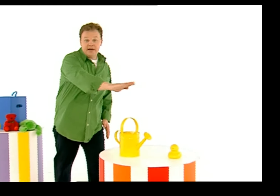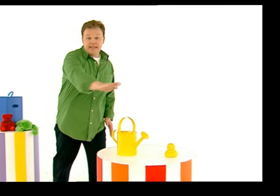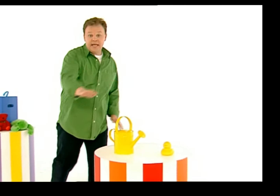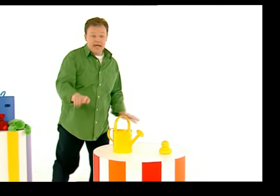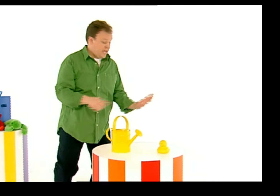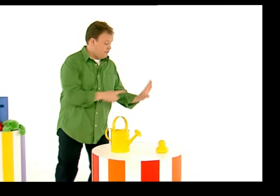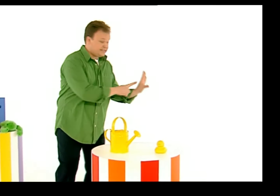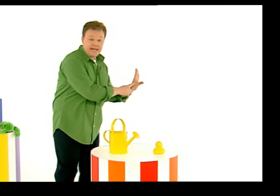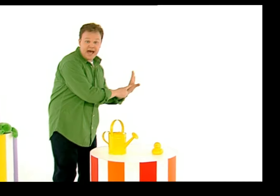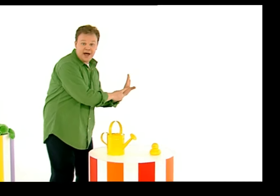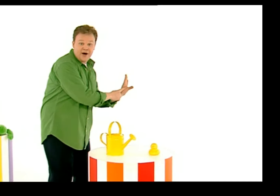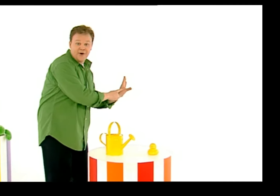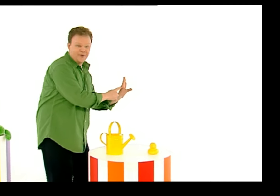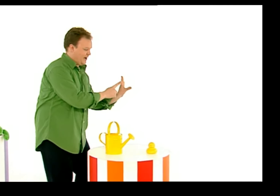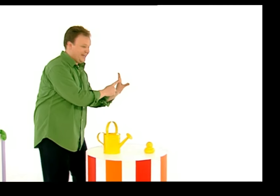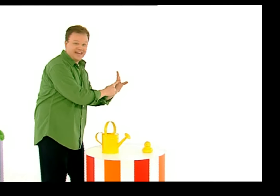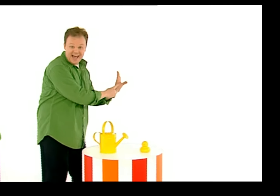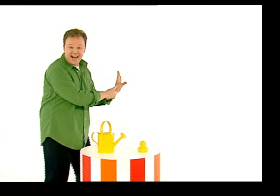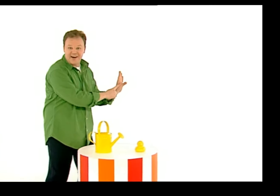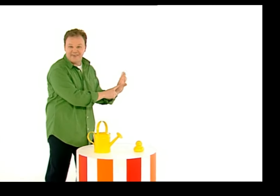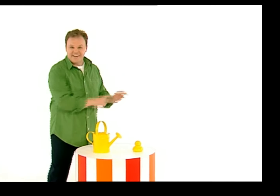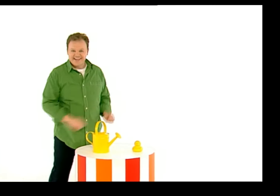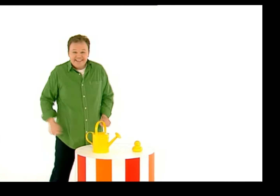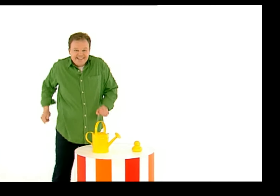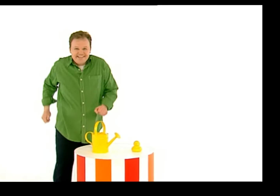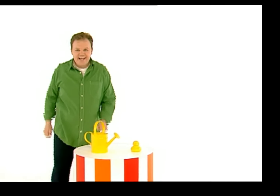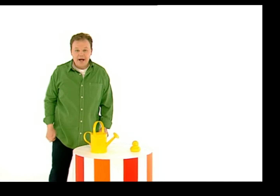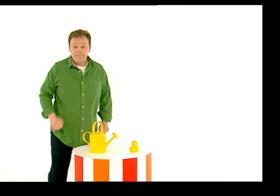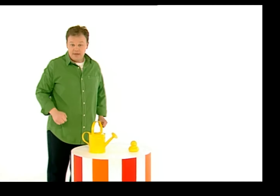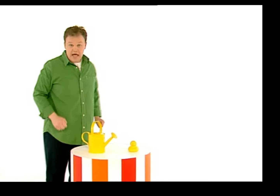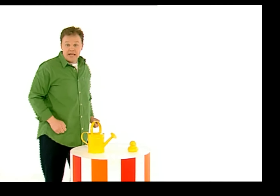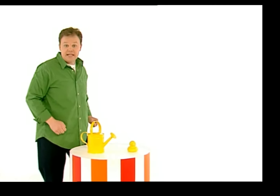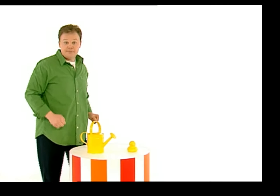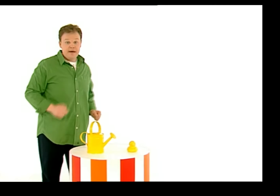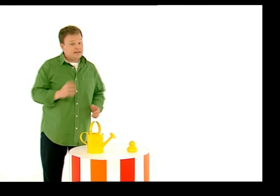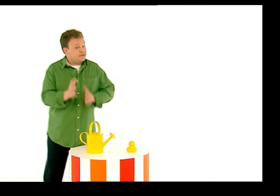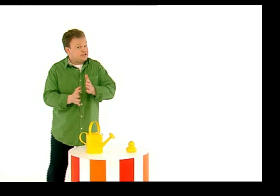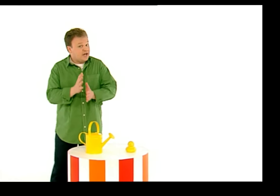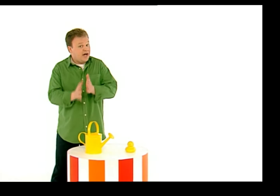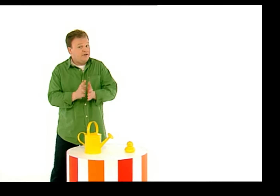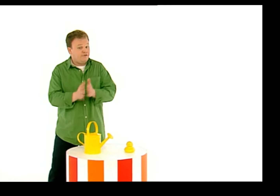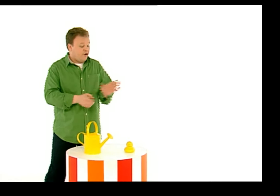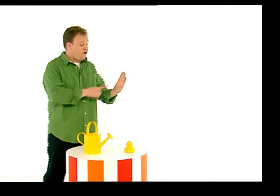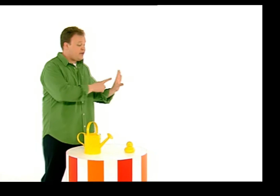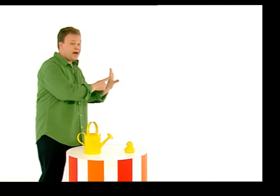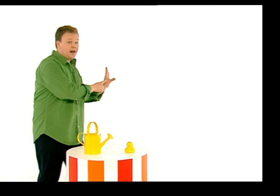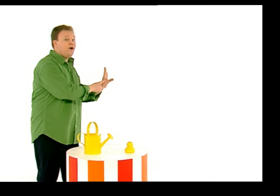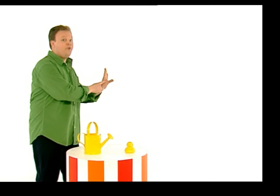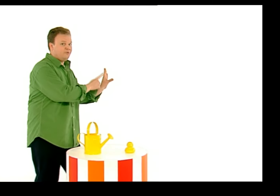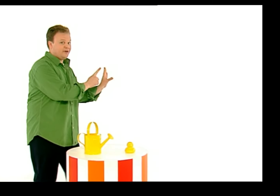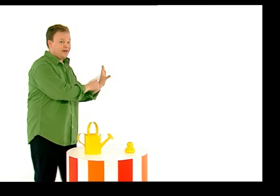Everything here is yellow, yellow. Let's make the sign for yellow,